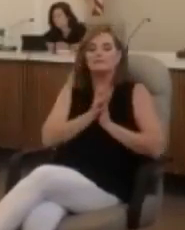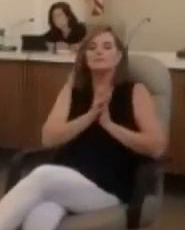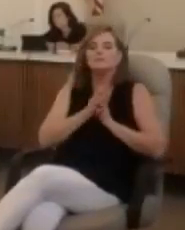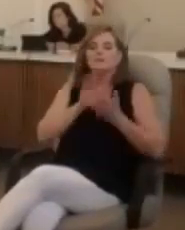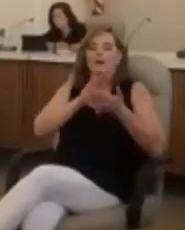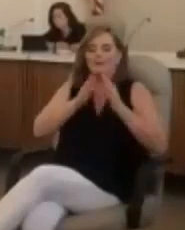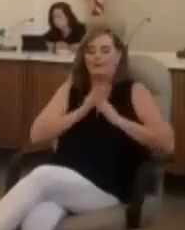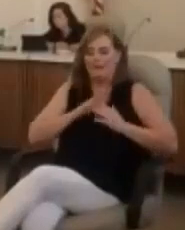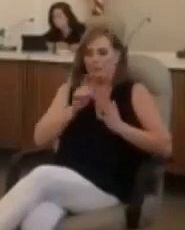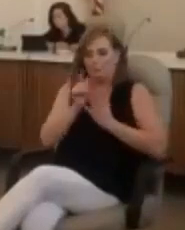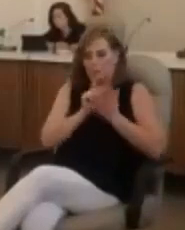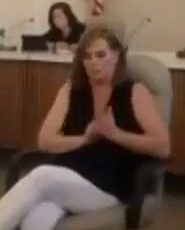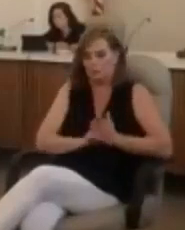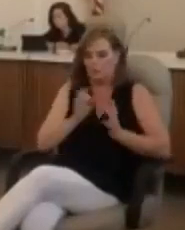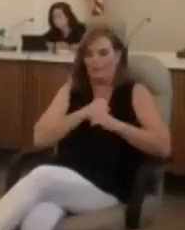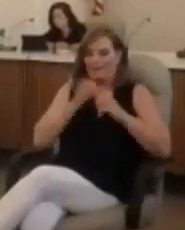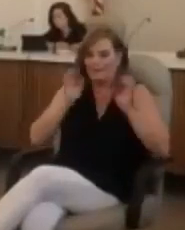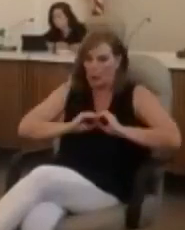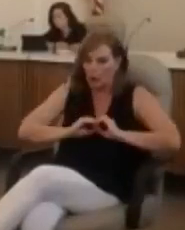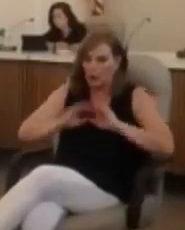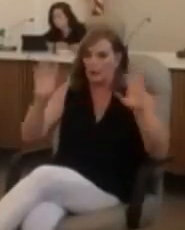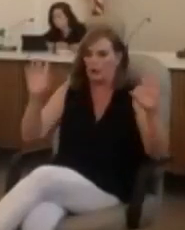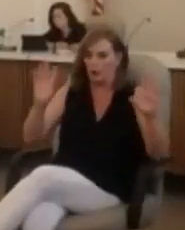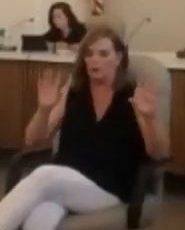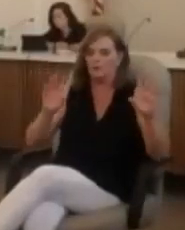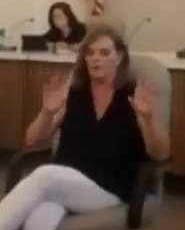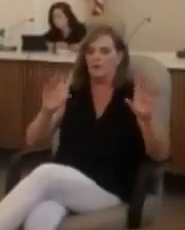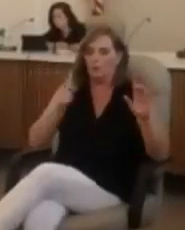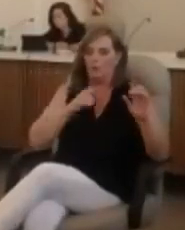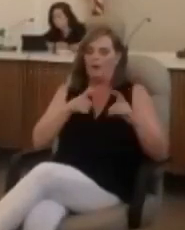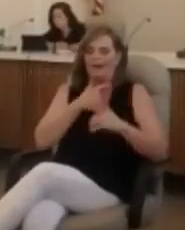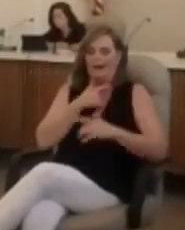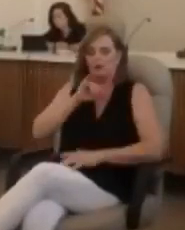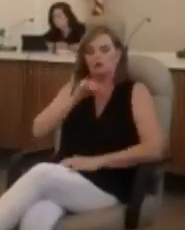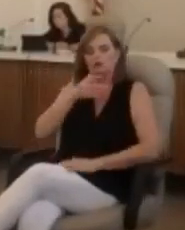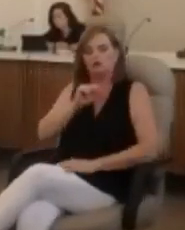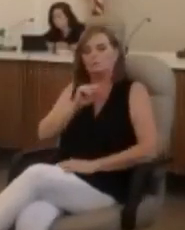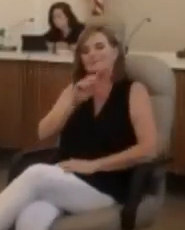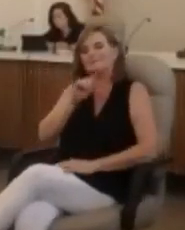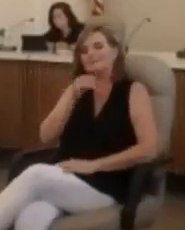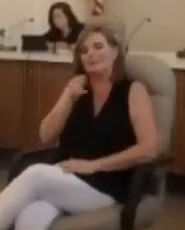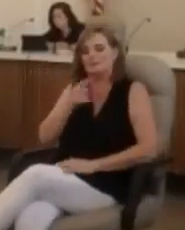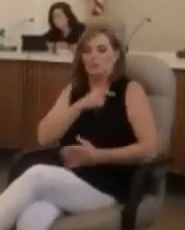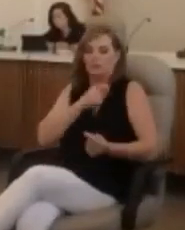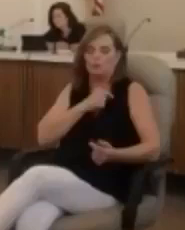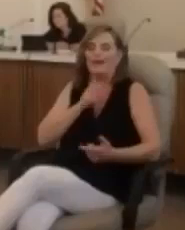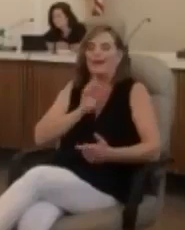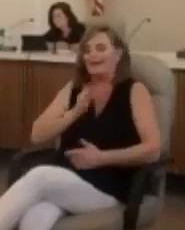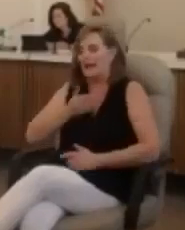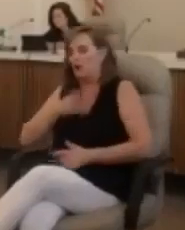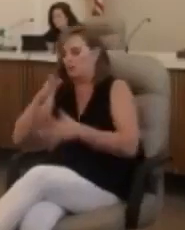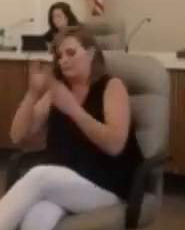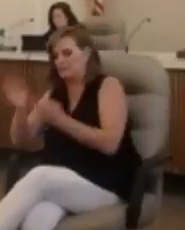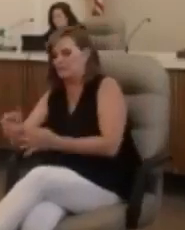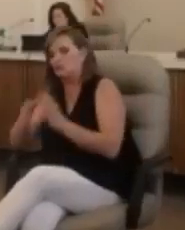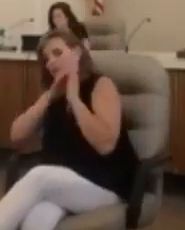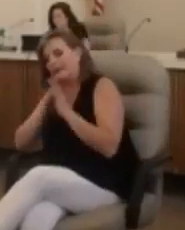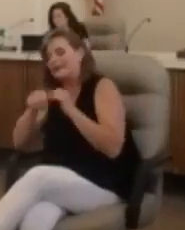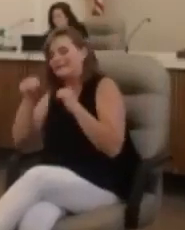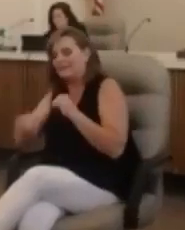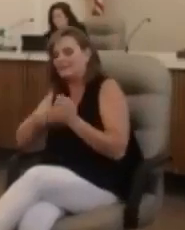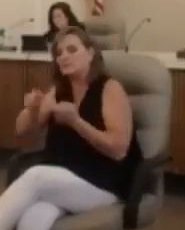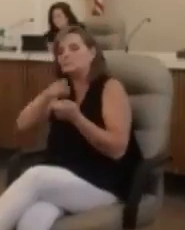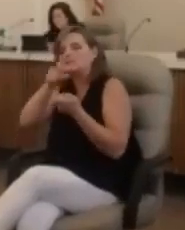make it clear what our jurisdiction is and what our decision is regarding this